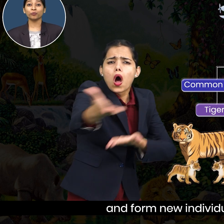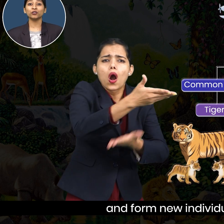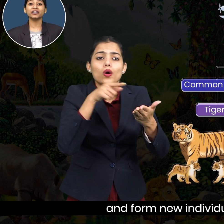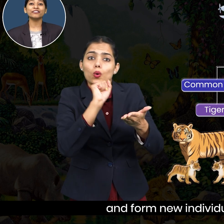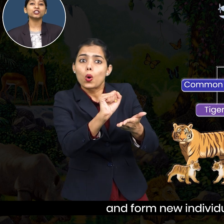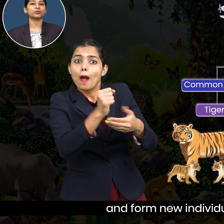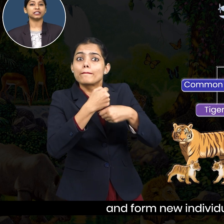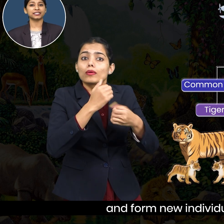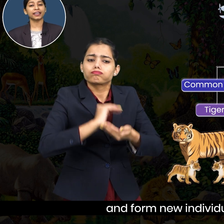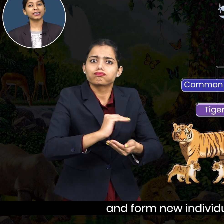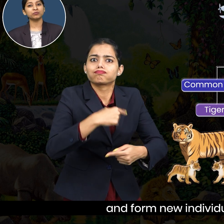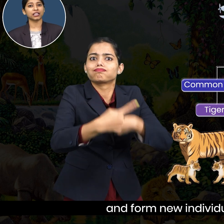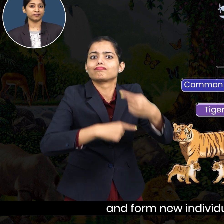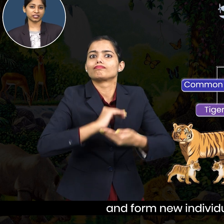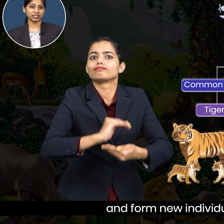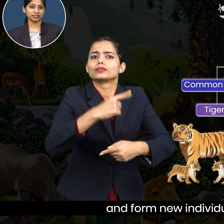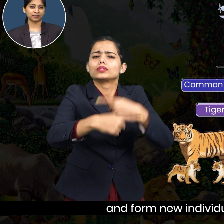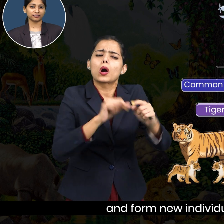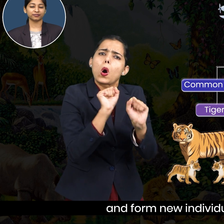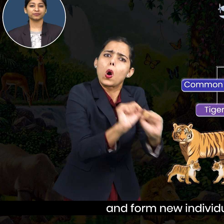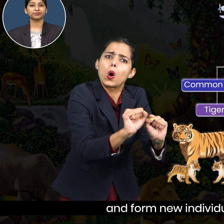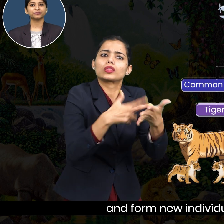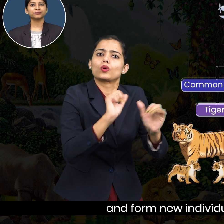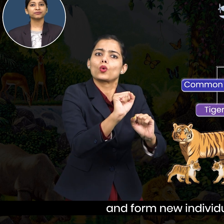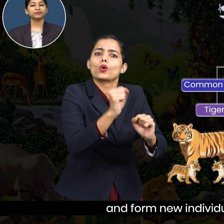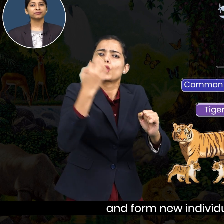and form new individuals like themselves.